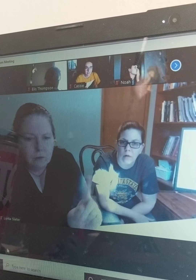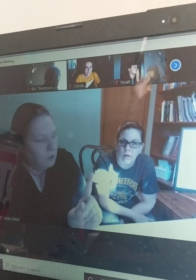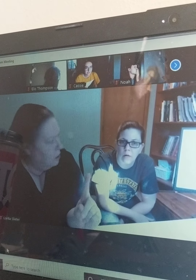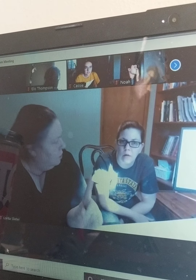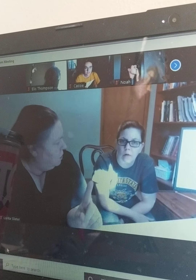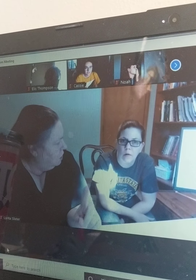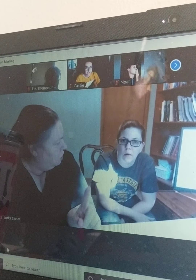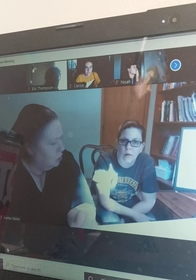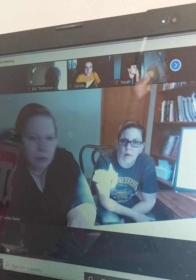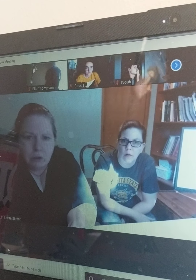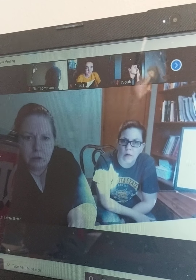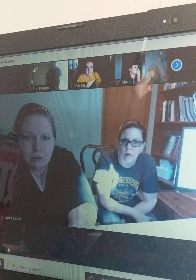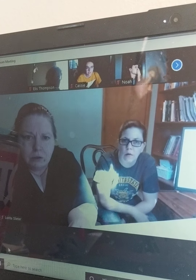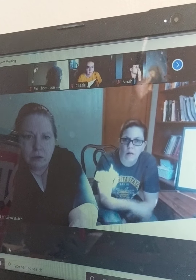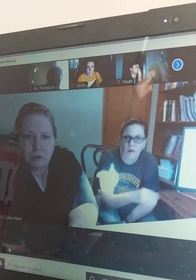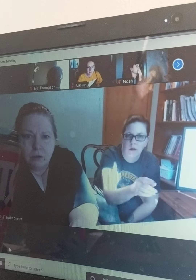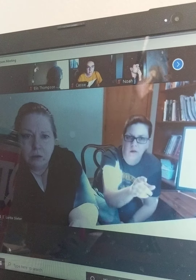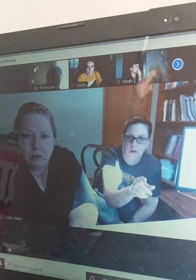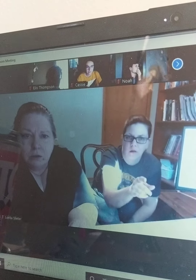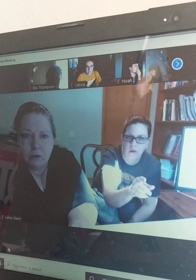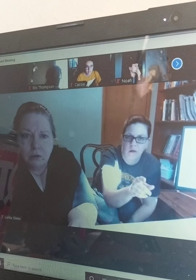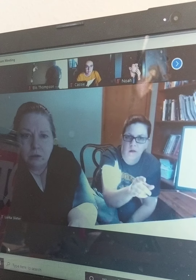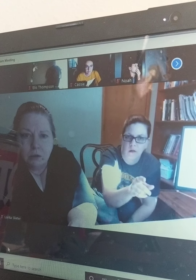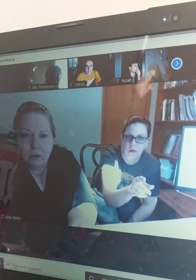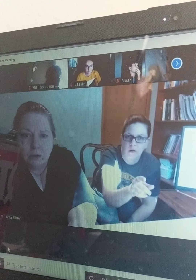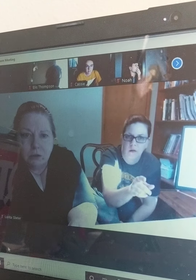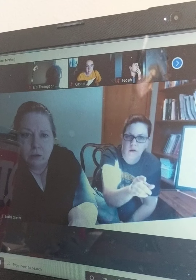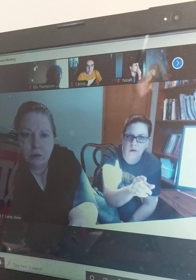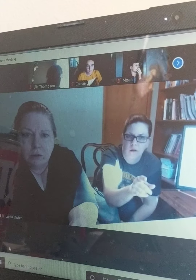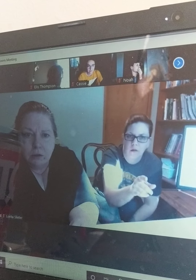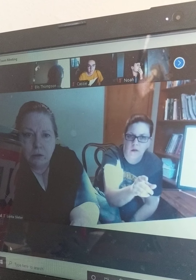there. And Lorita's